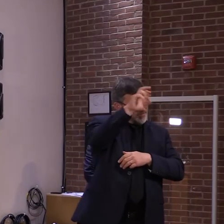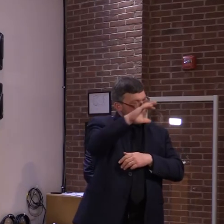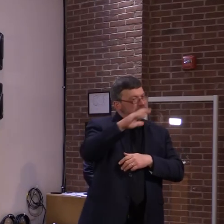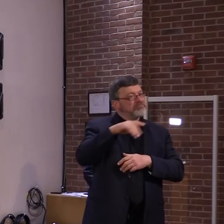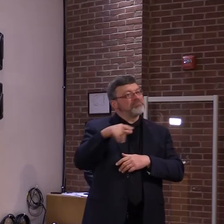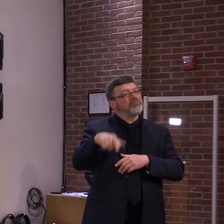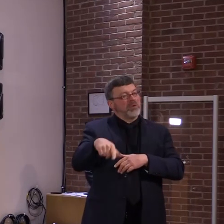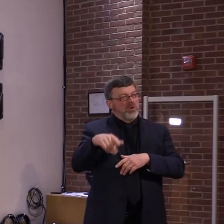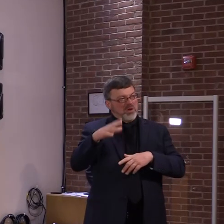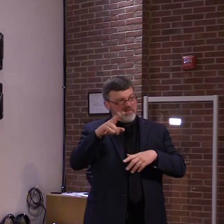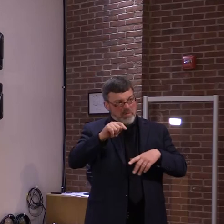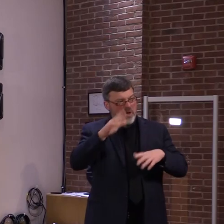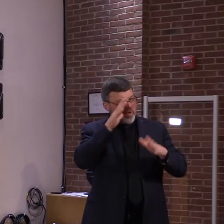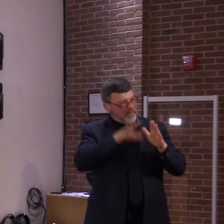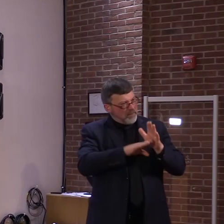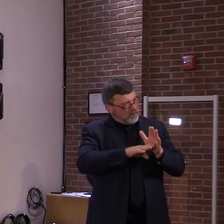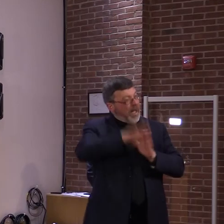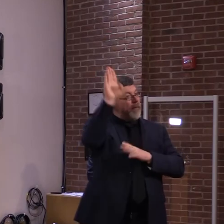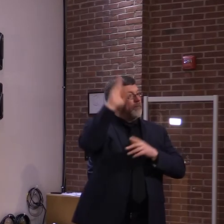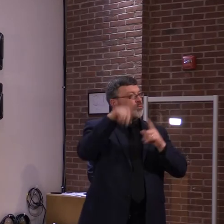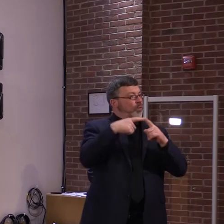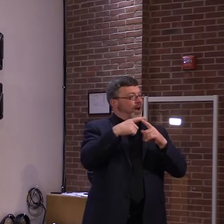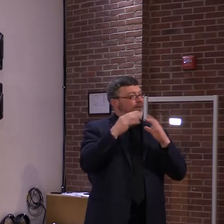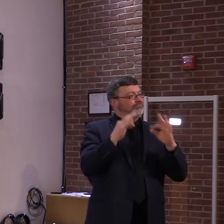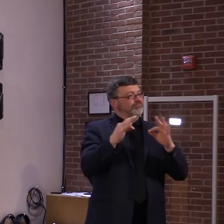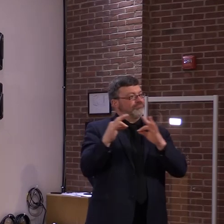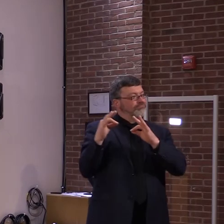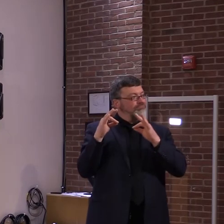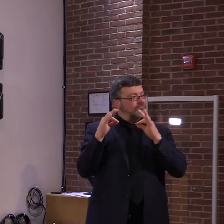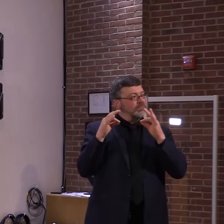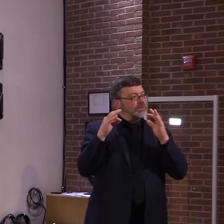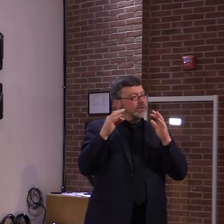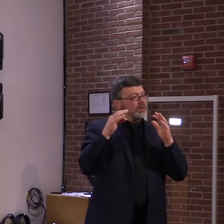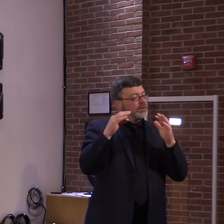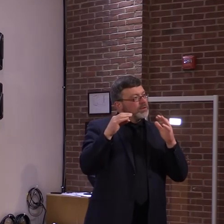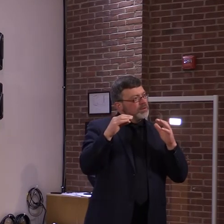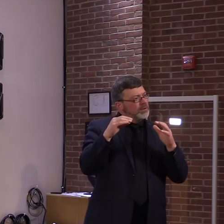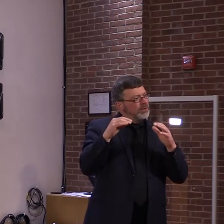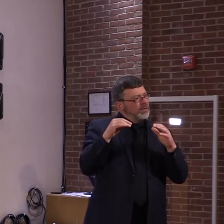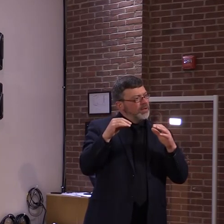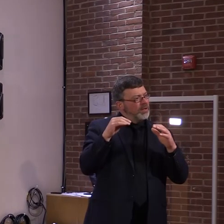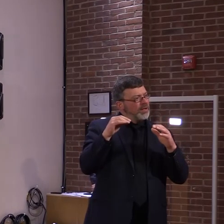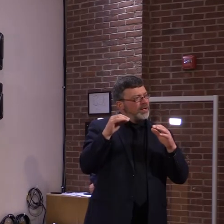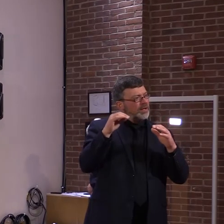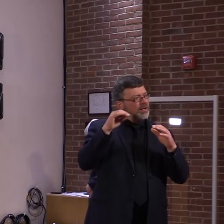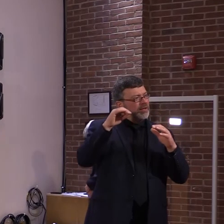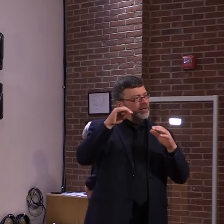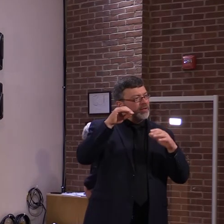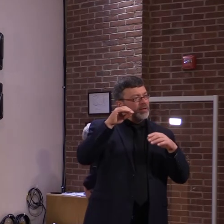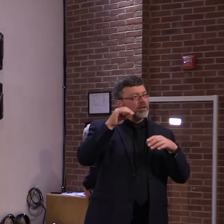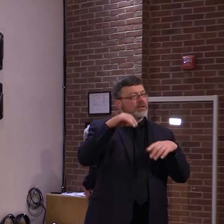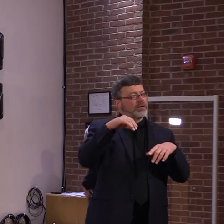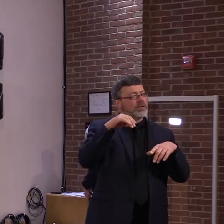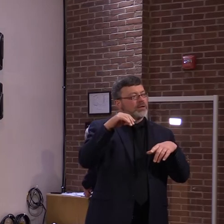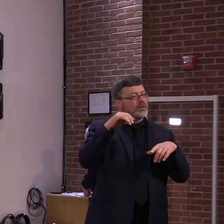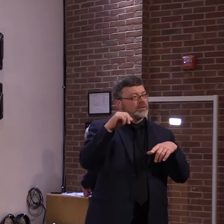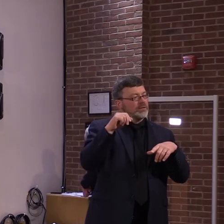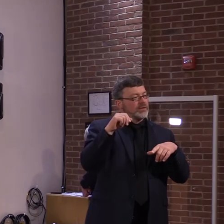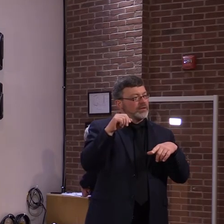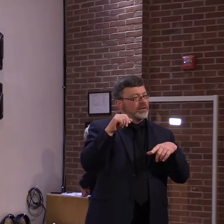there seem to be declining rates of vaccination in some of the places that people who are